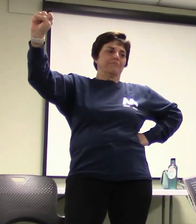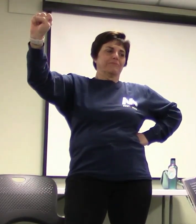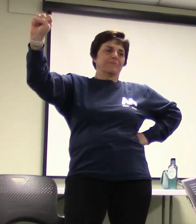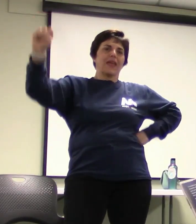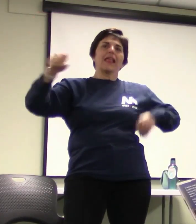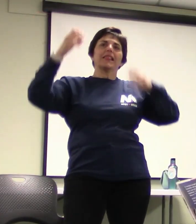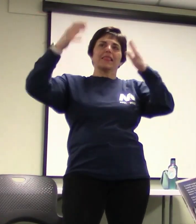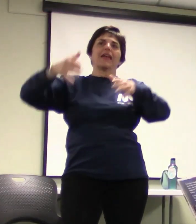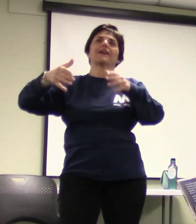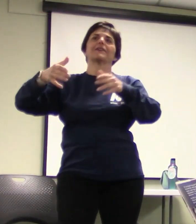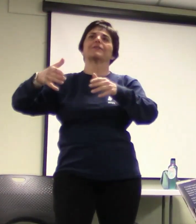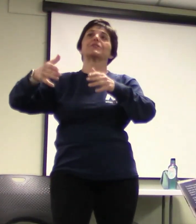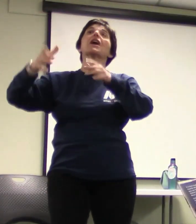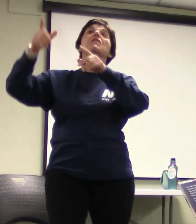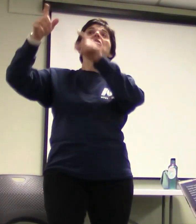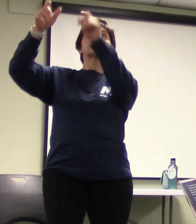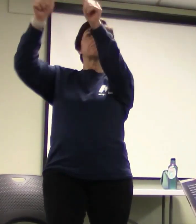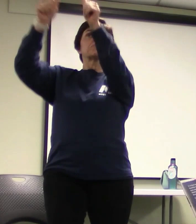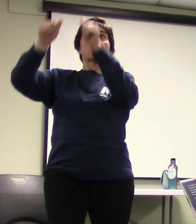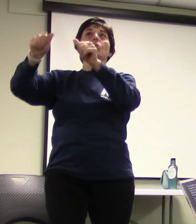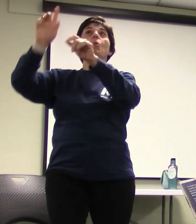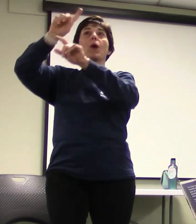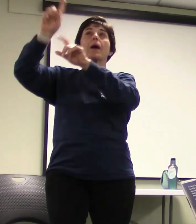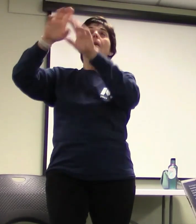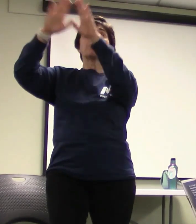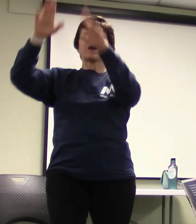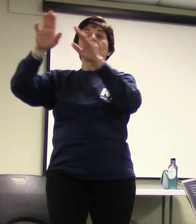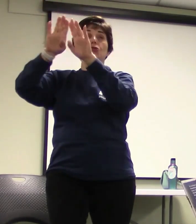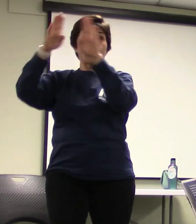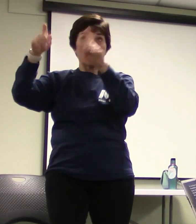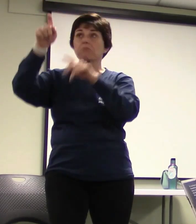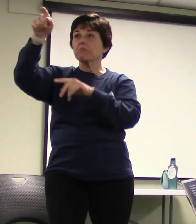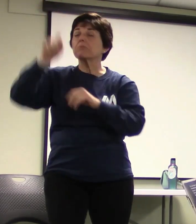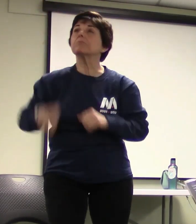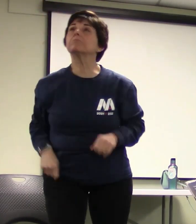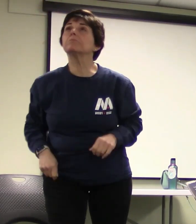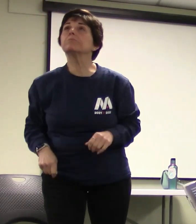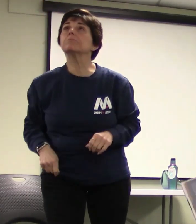They left a note on the barn door.